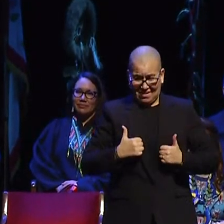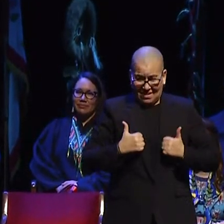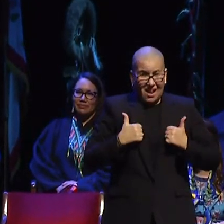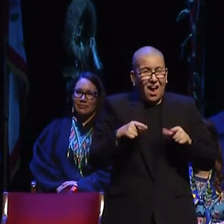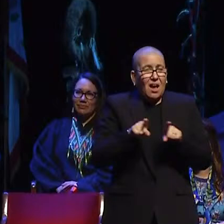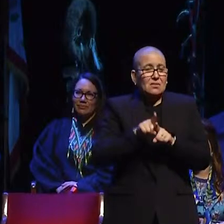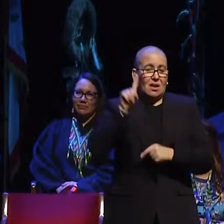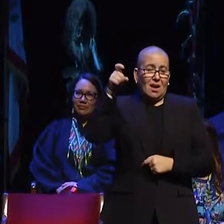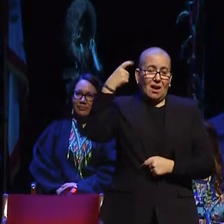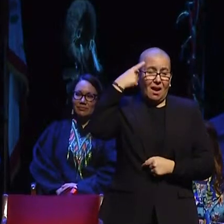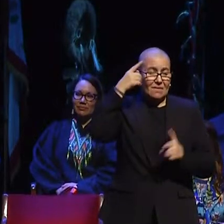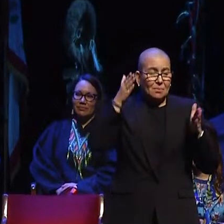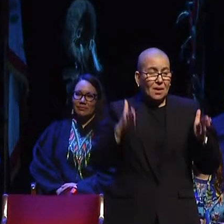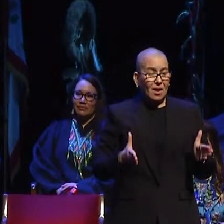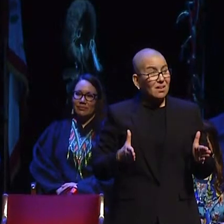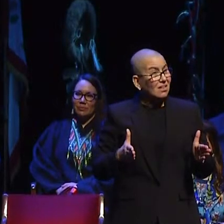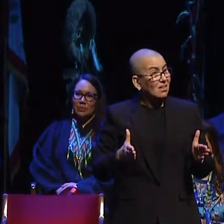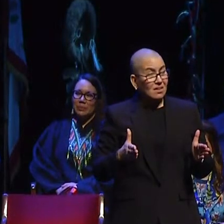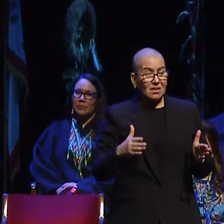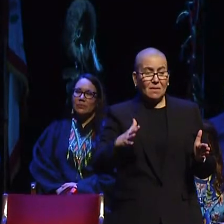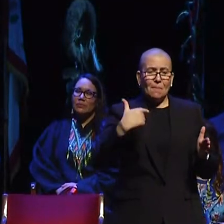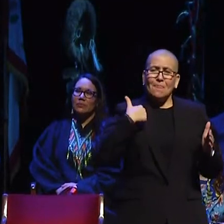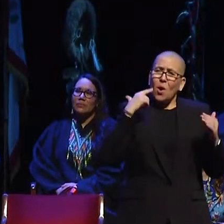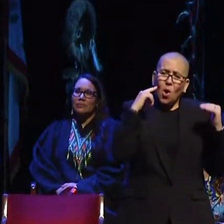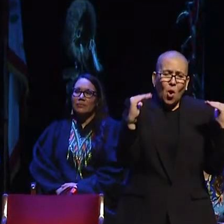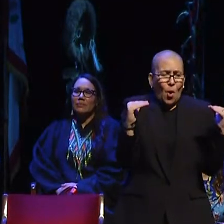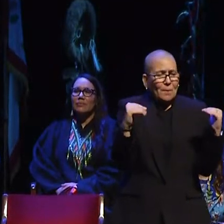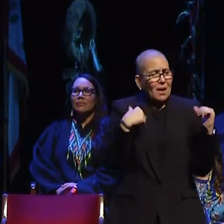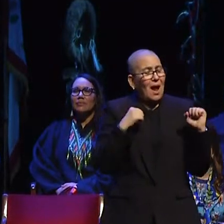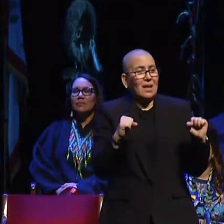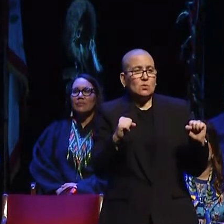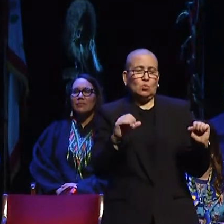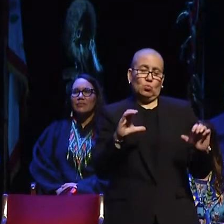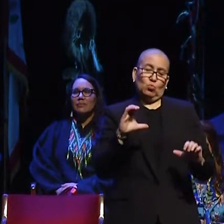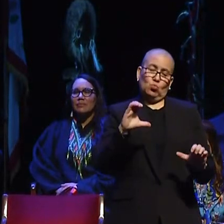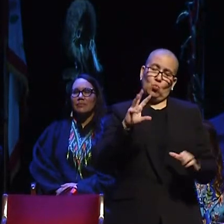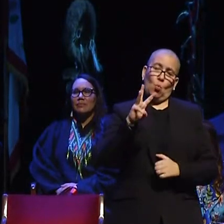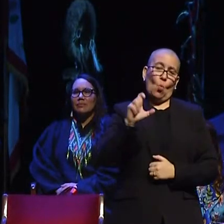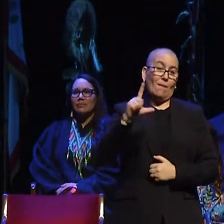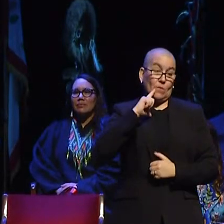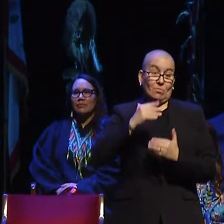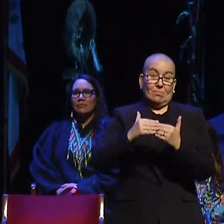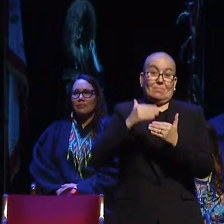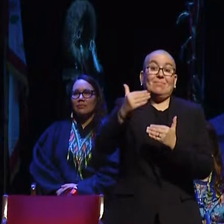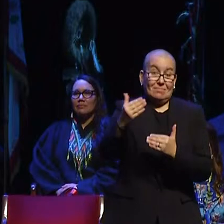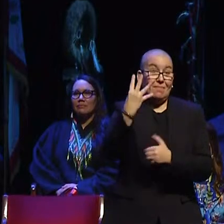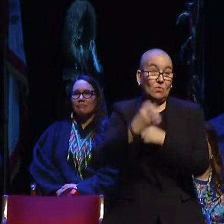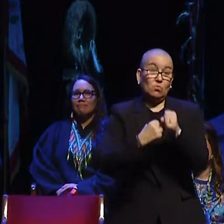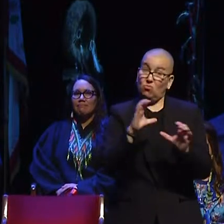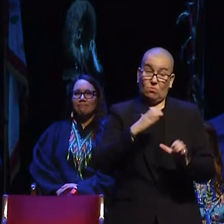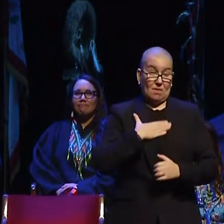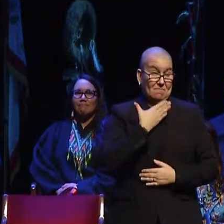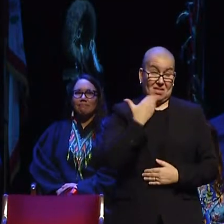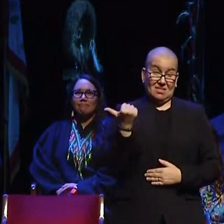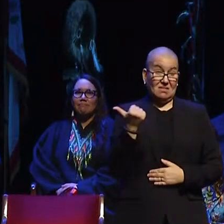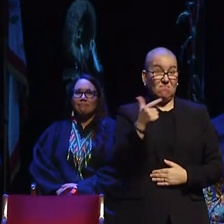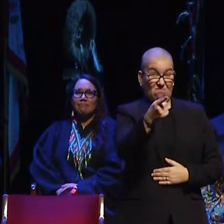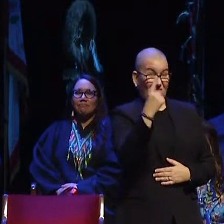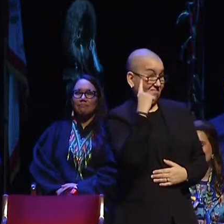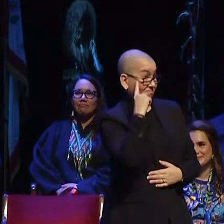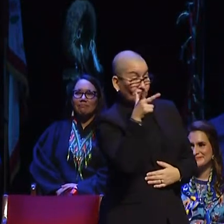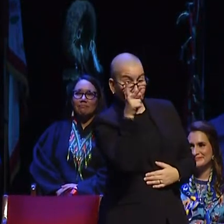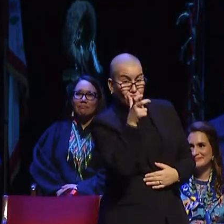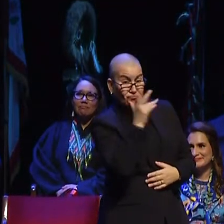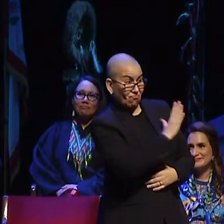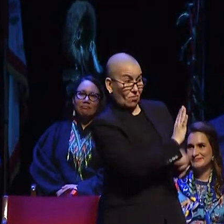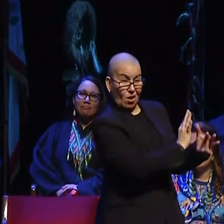have the opportunity to do this again for four more years. I'll do my very best to serve you well. As you've heard all of the constitutional officers